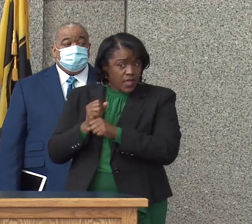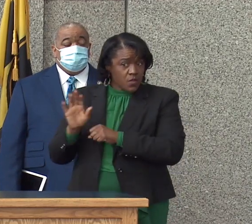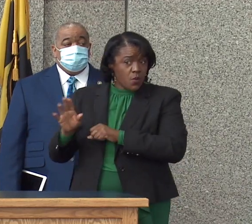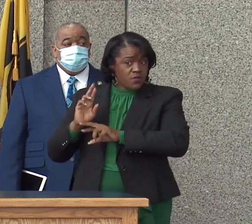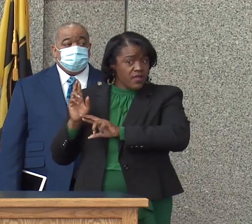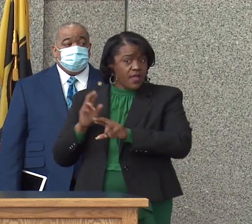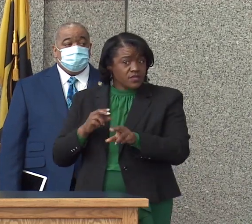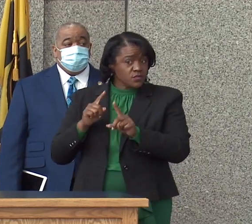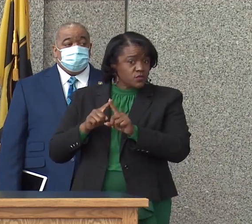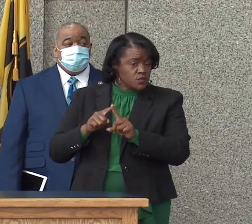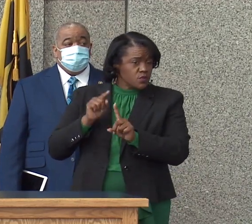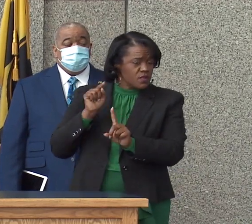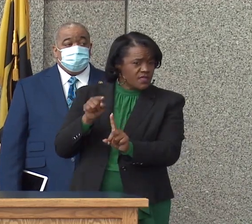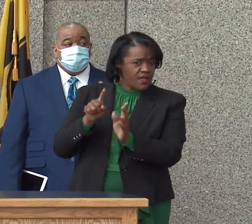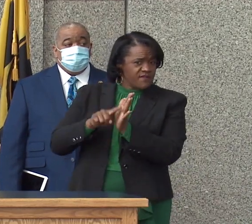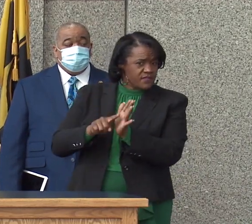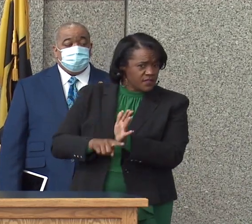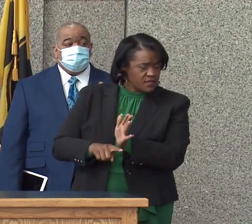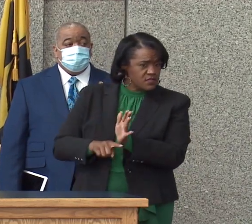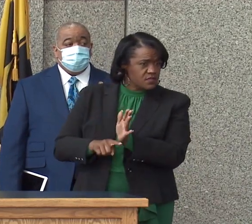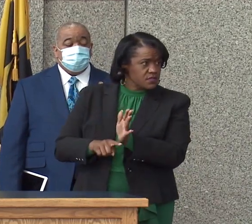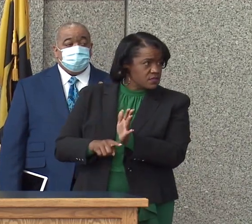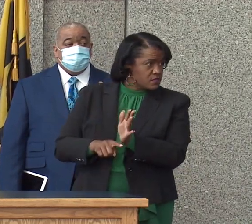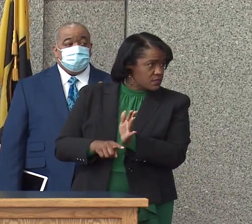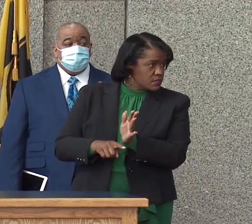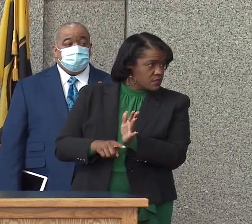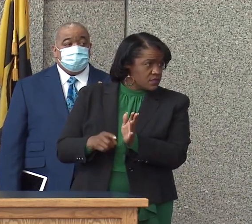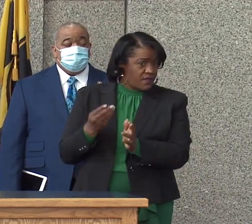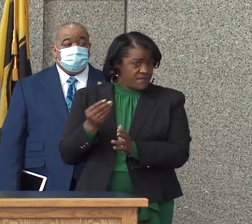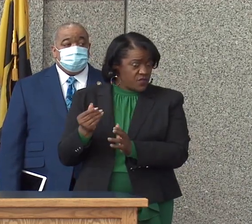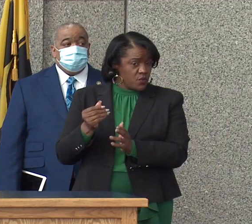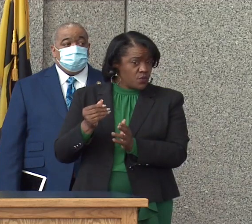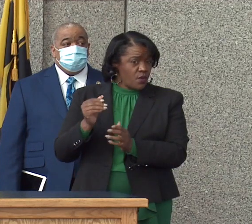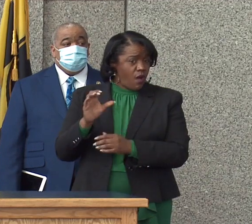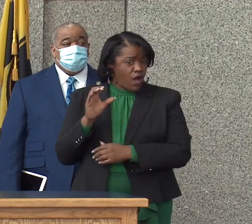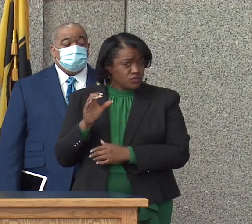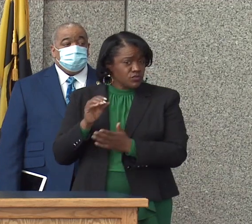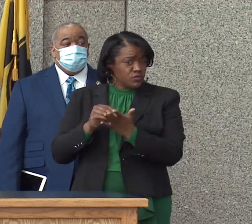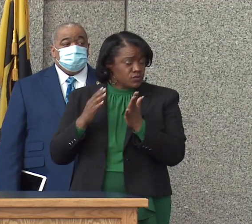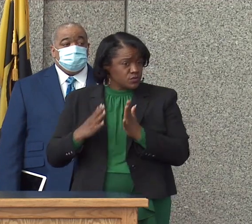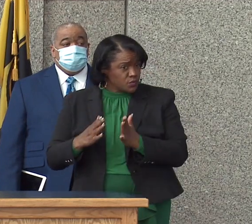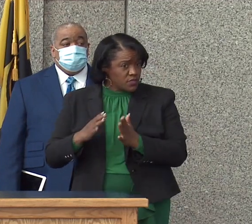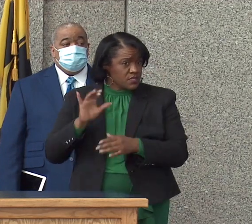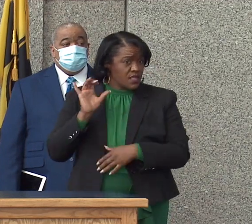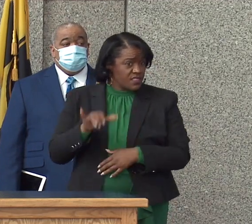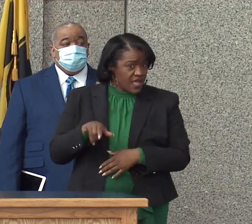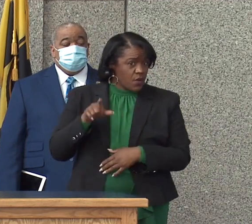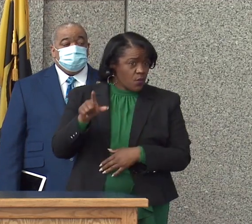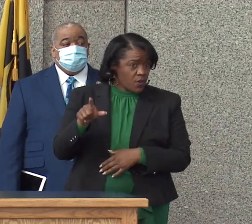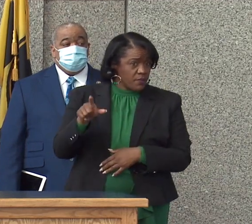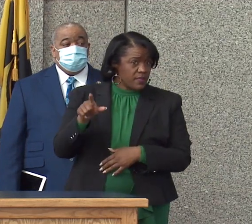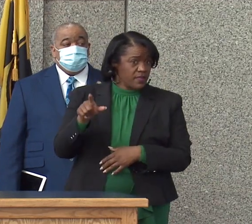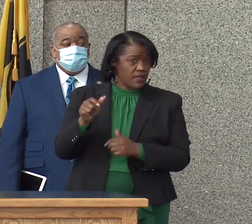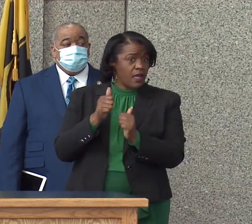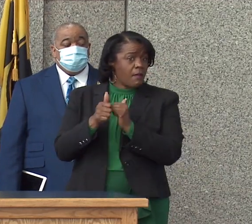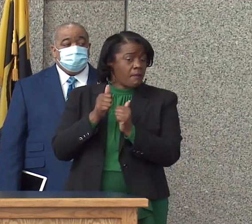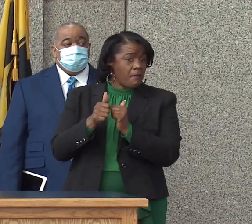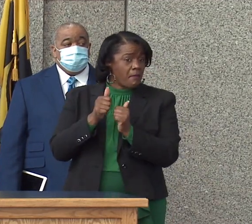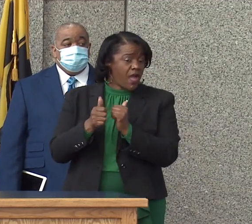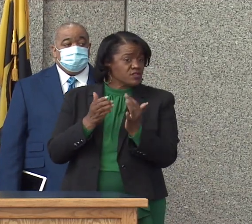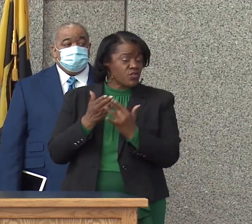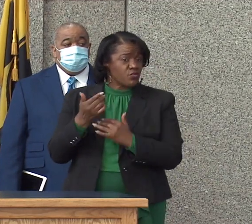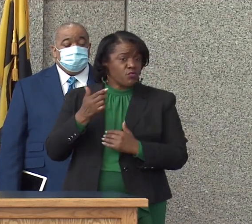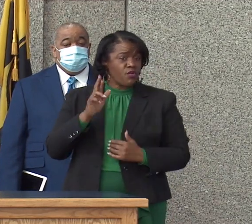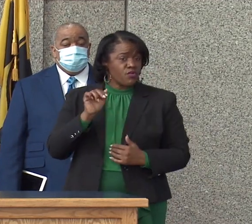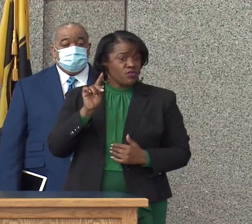reaction to the Project Baltimore investigation that found a few hundred students at Augusta Fells that were being passed through the grades, even though they